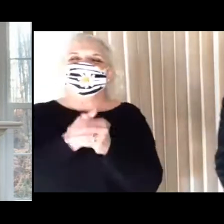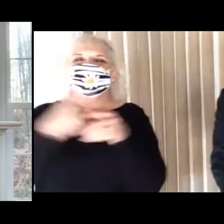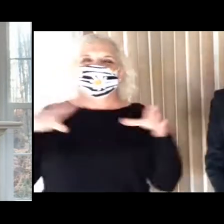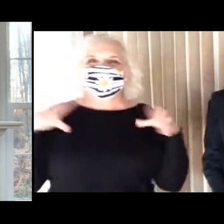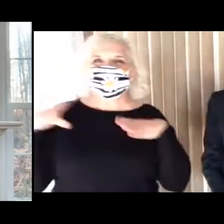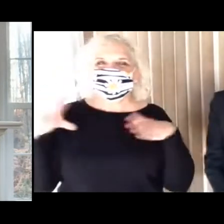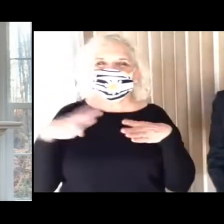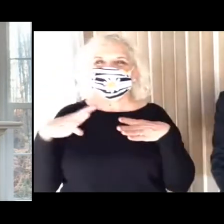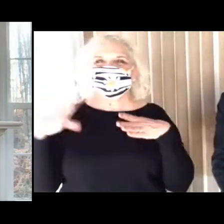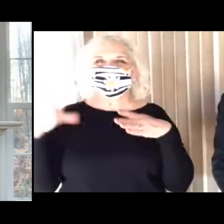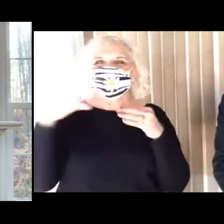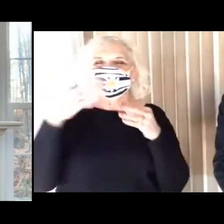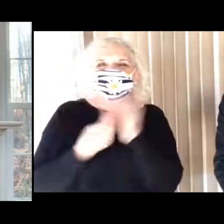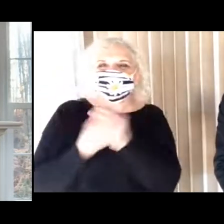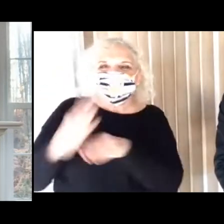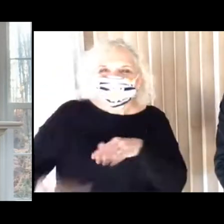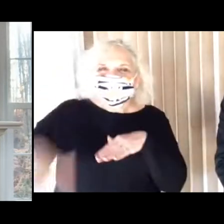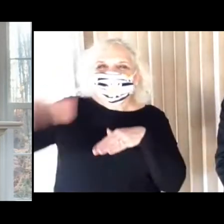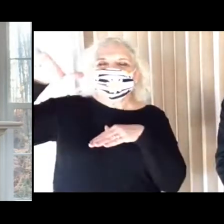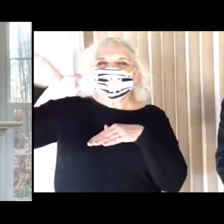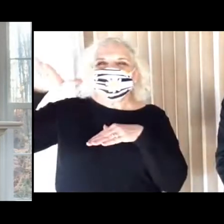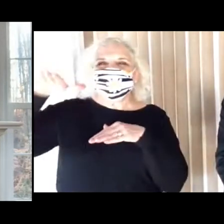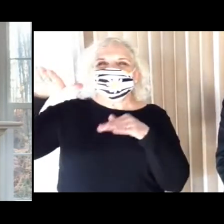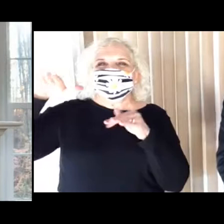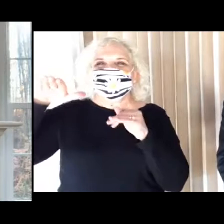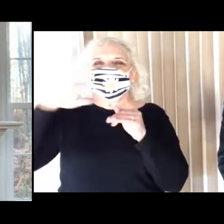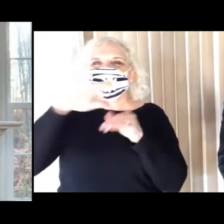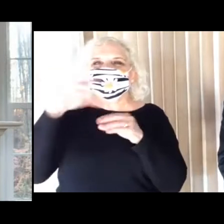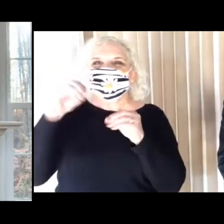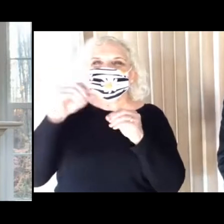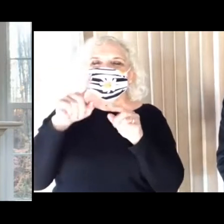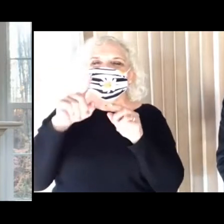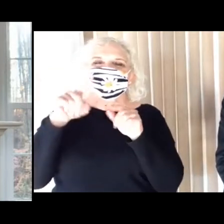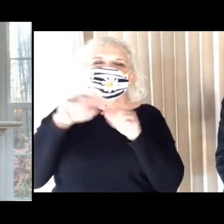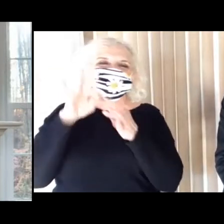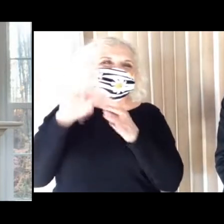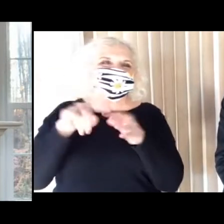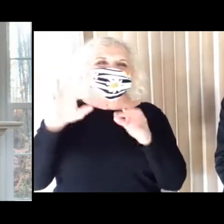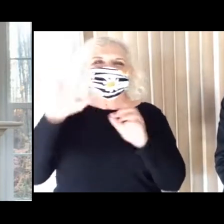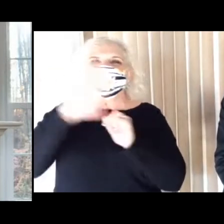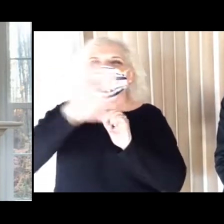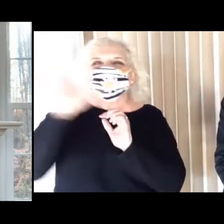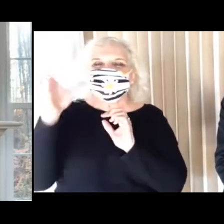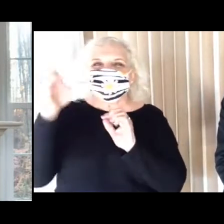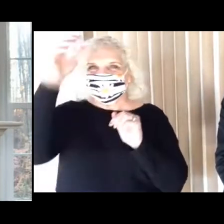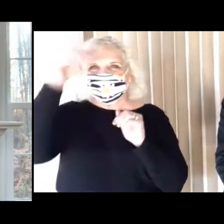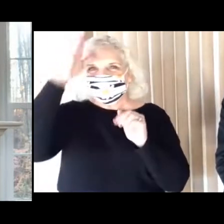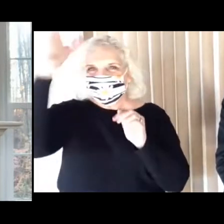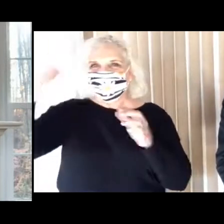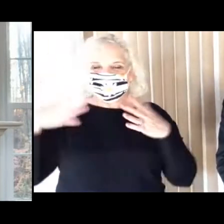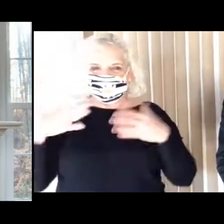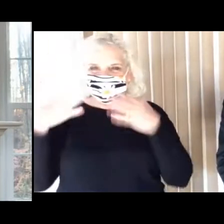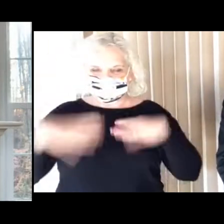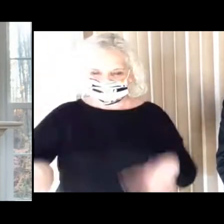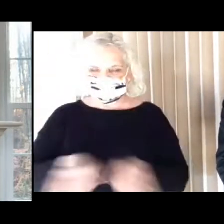we had growing up. Even specifically Christmas, when Grandpa would dress up like Santa Claus and he